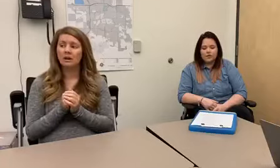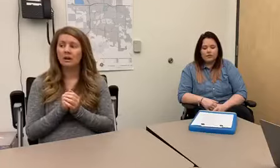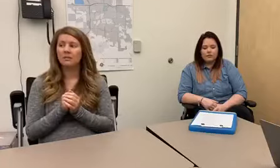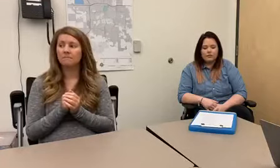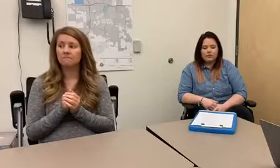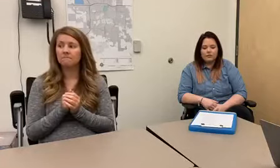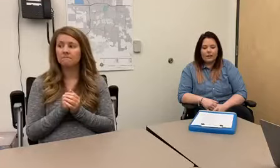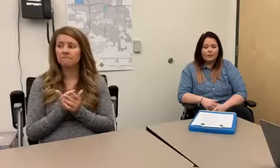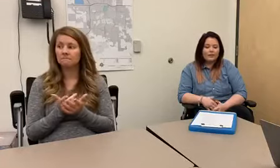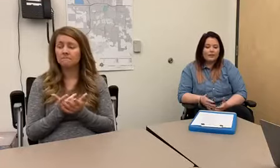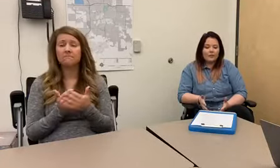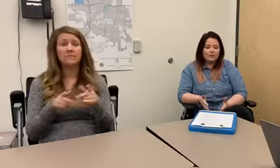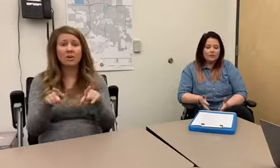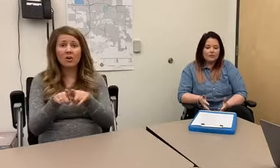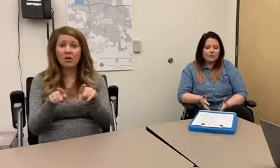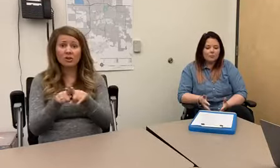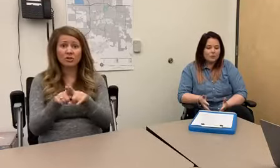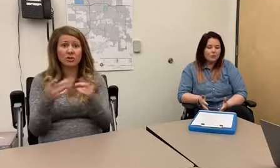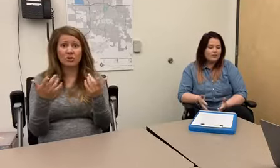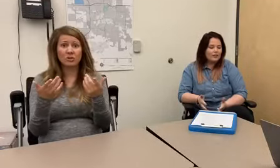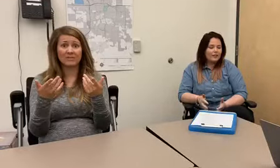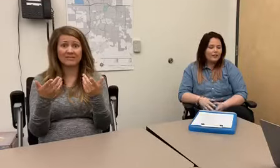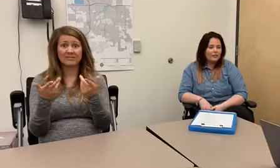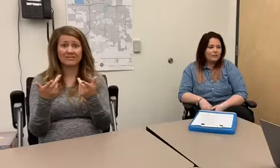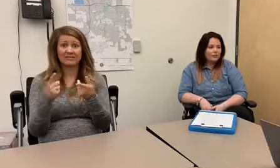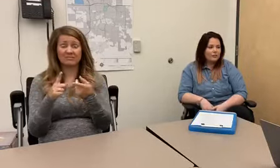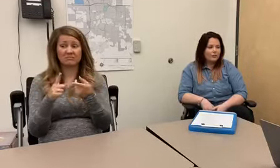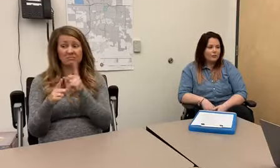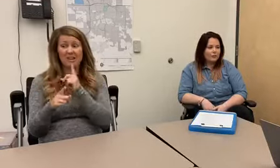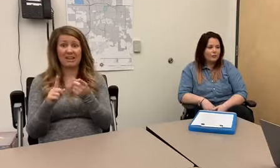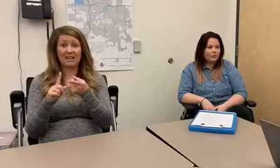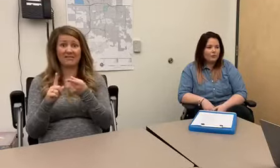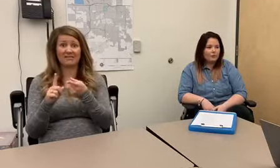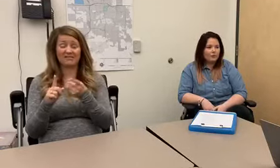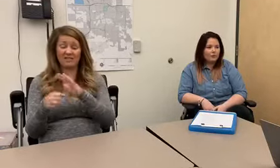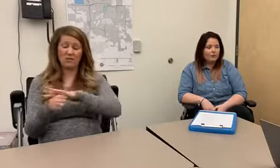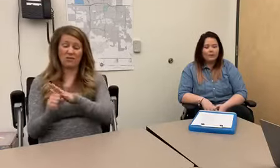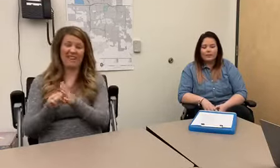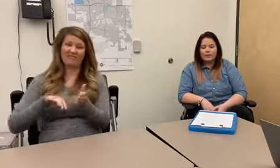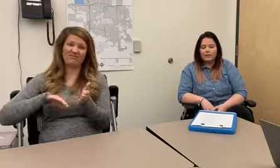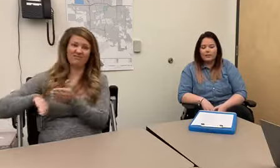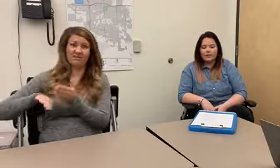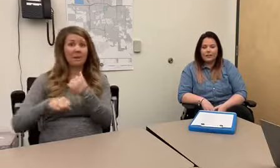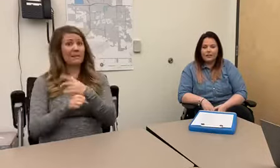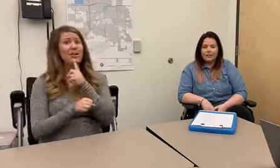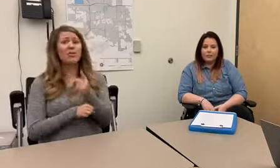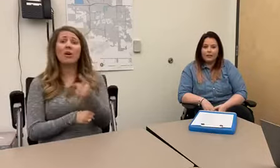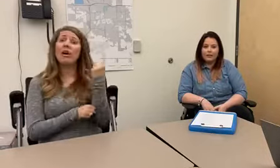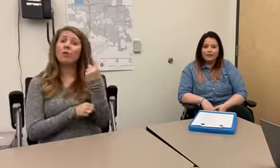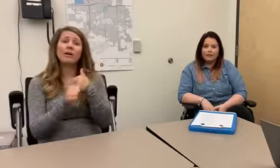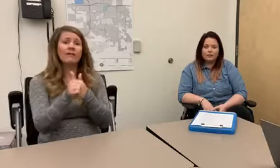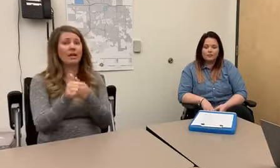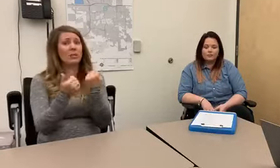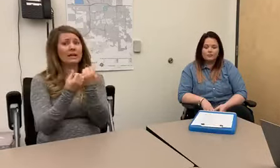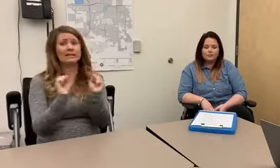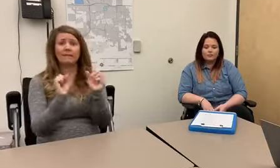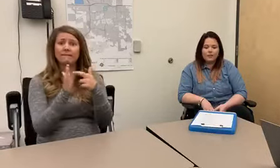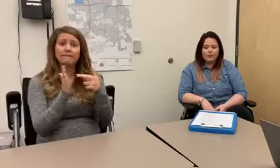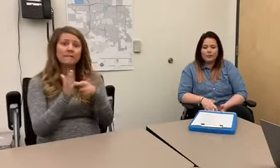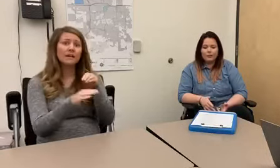And I would say separate from COVID-19, just always make sure that you're following safe guidelines as well that we would